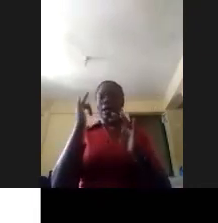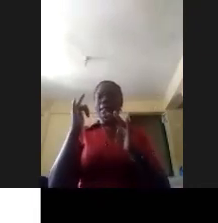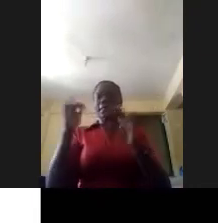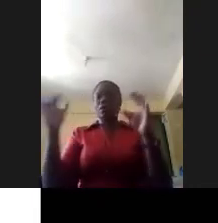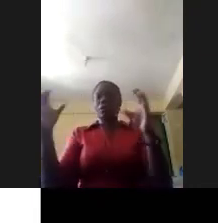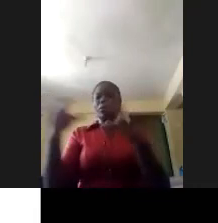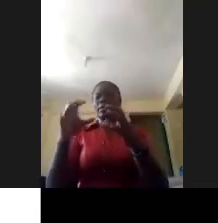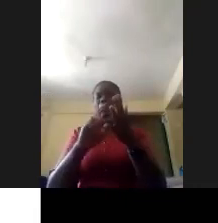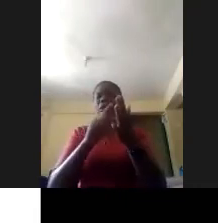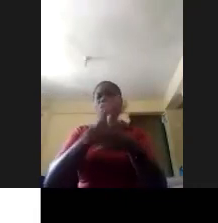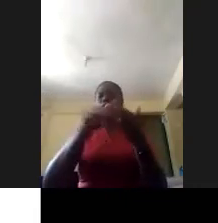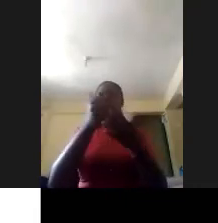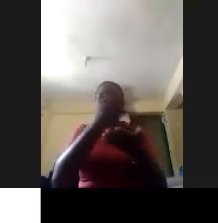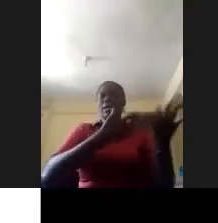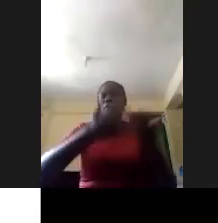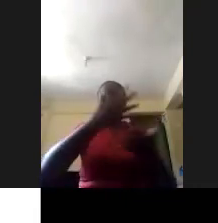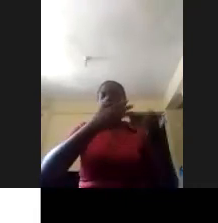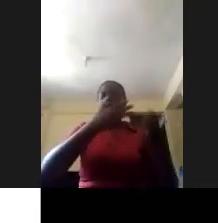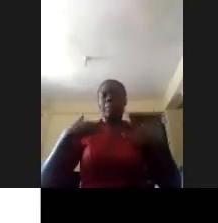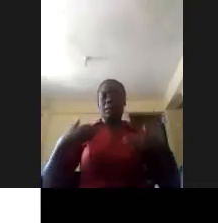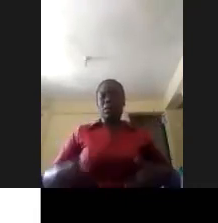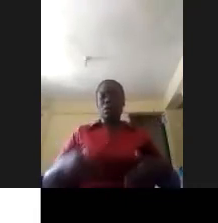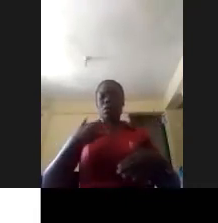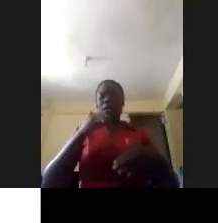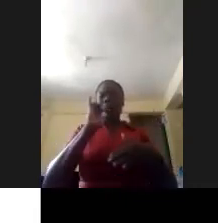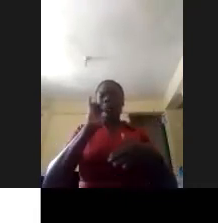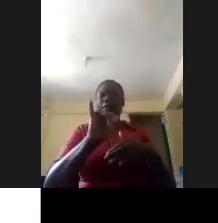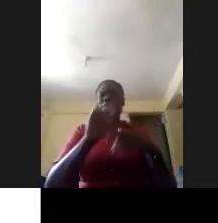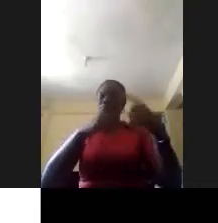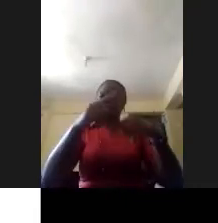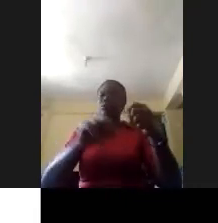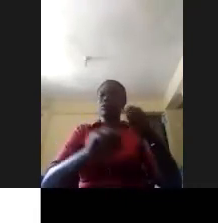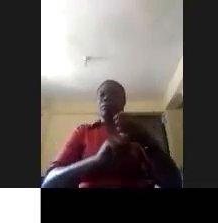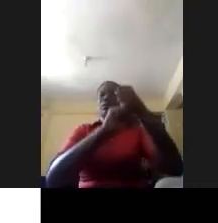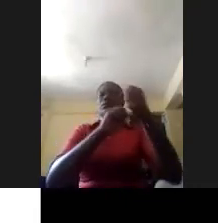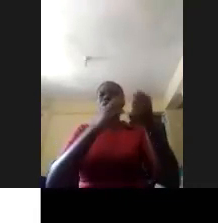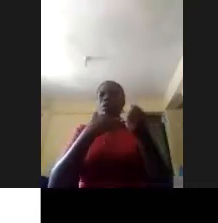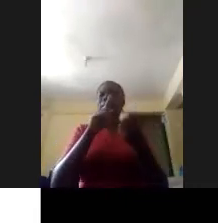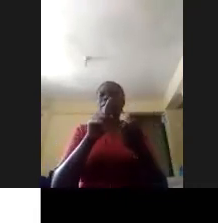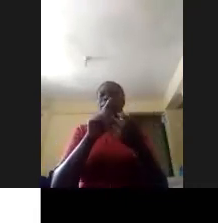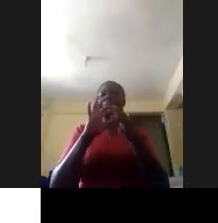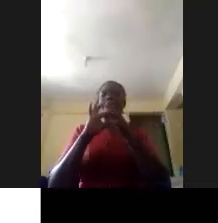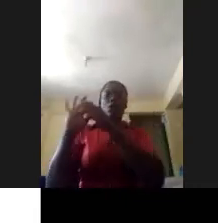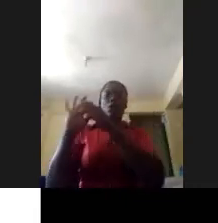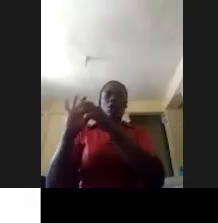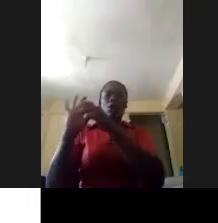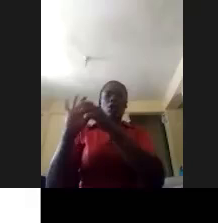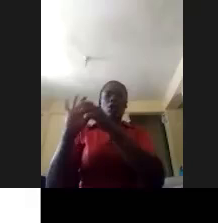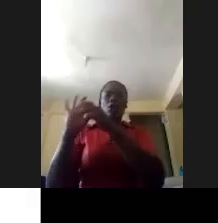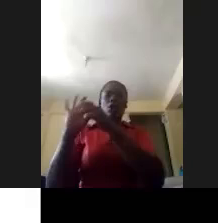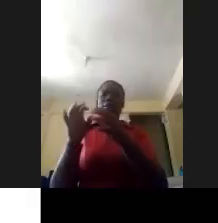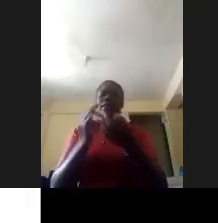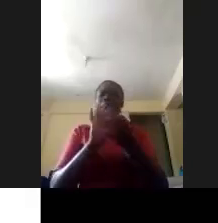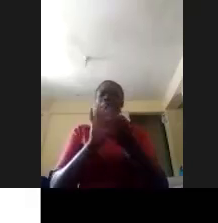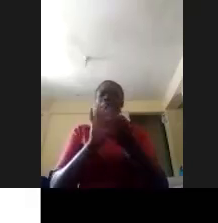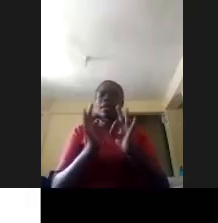all interactional beings. We want that kind of sense of support. We want that sense of belongingness. Yeah. So if